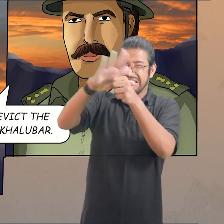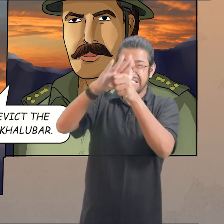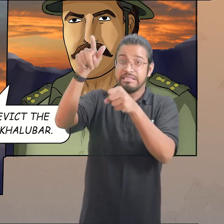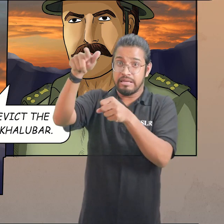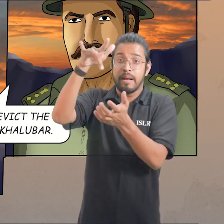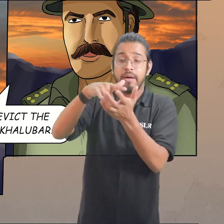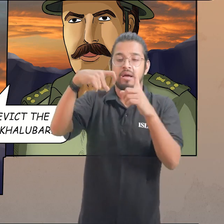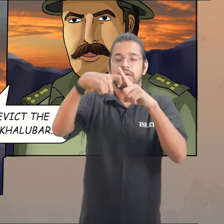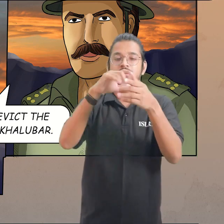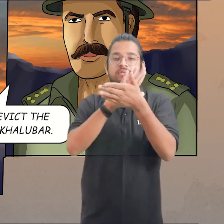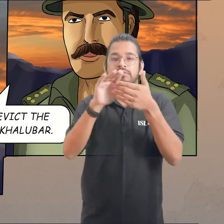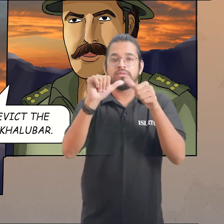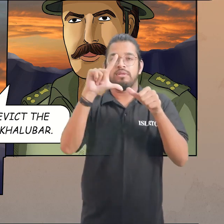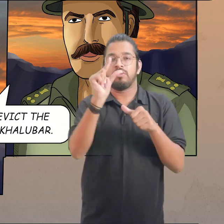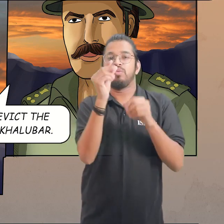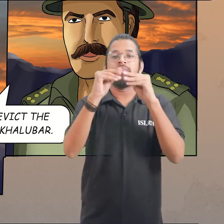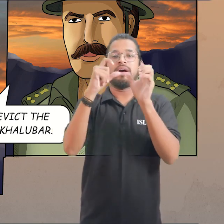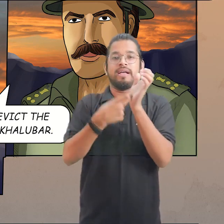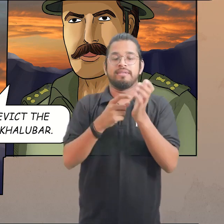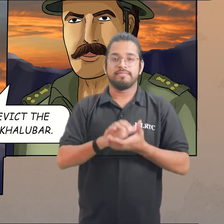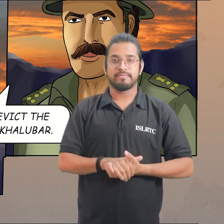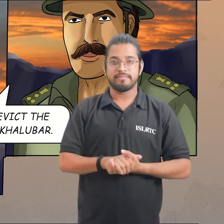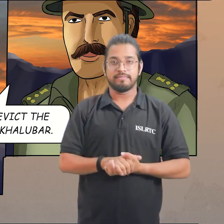evict the enemy from Khalubar.